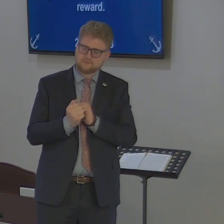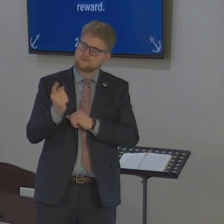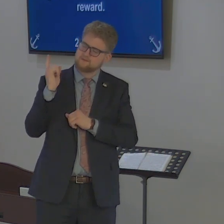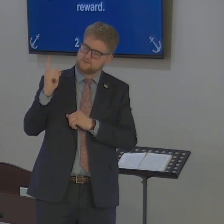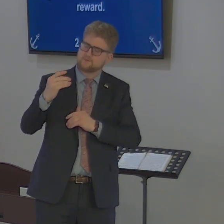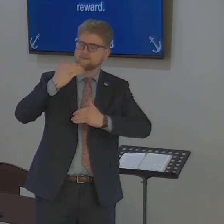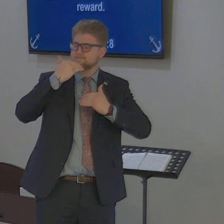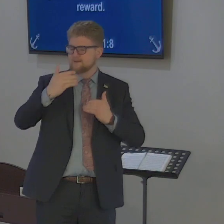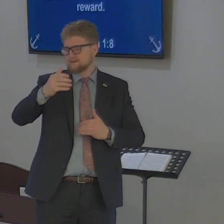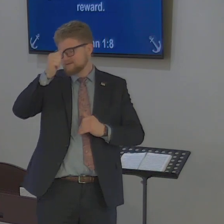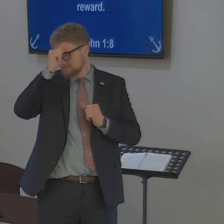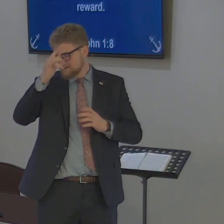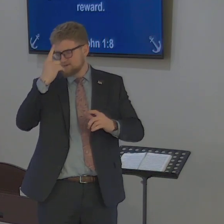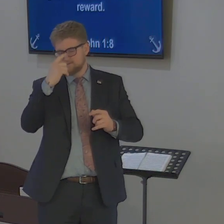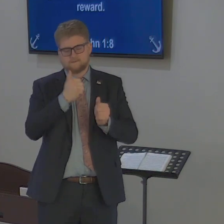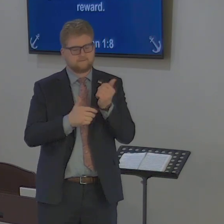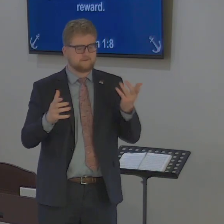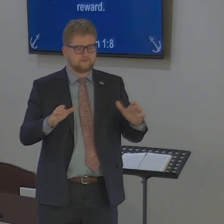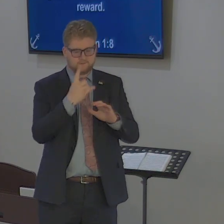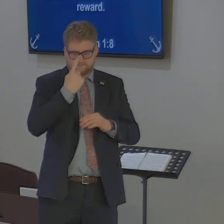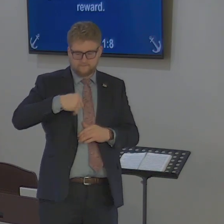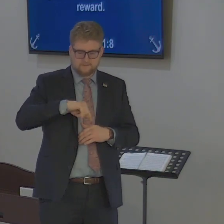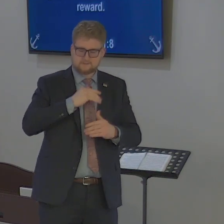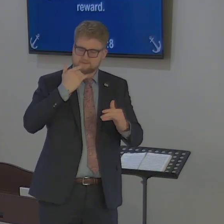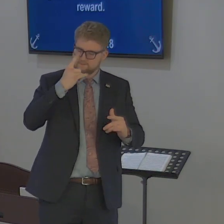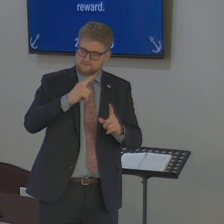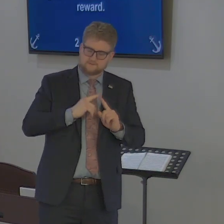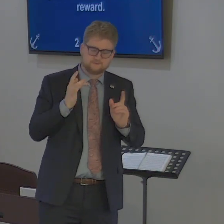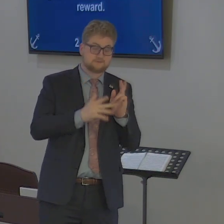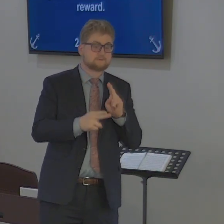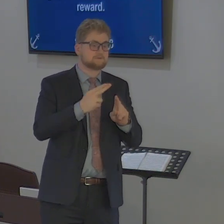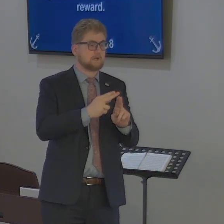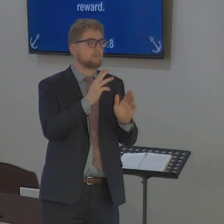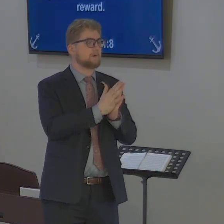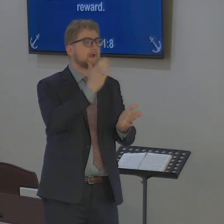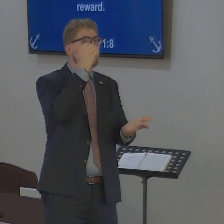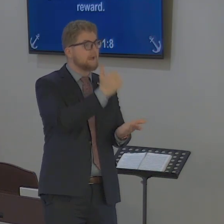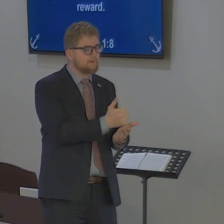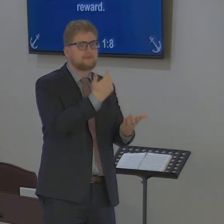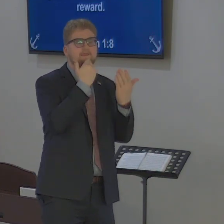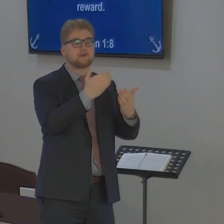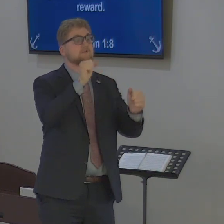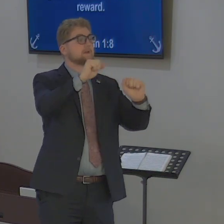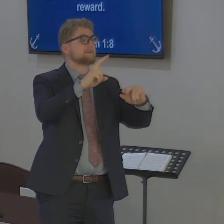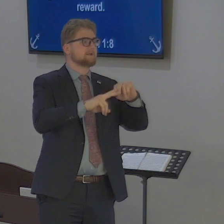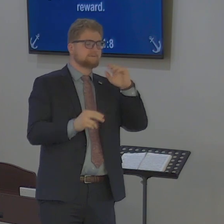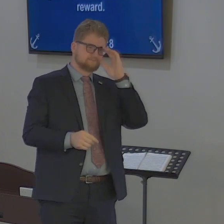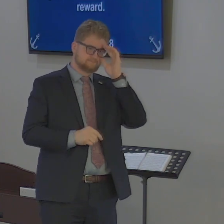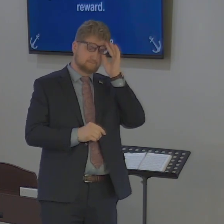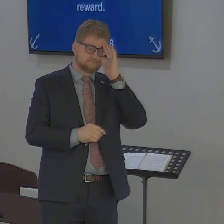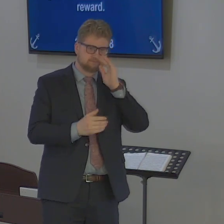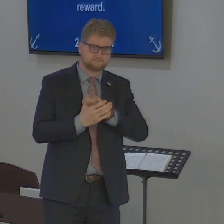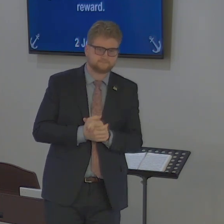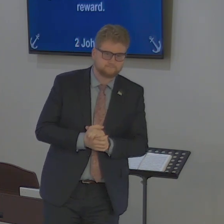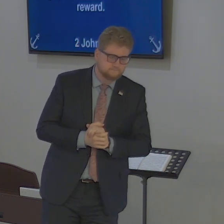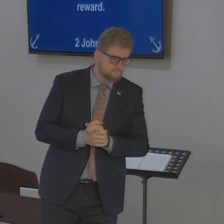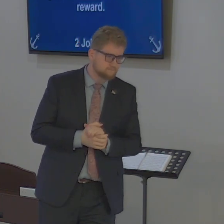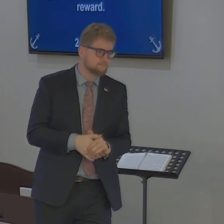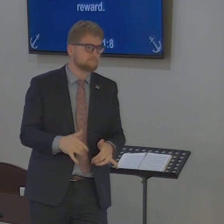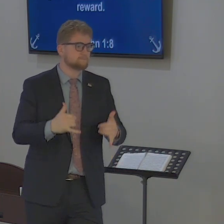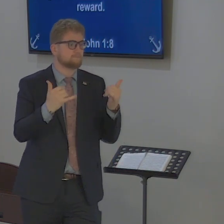all you do for us. Thank you for salvation. It's in Jesus' name we pray. Amen. Appreciate you standing and be seated. Now,